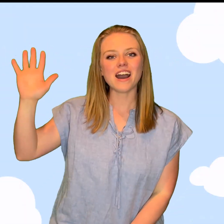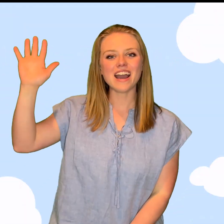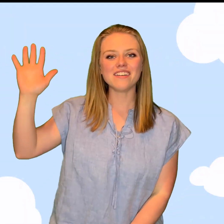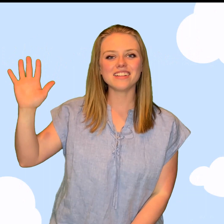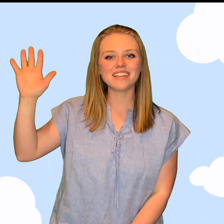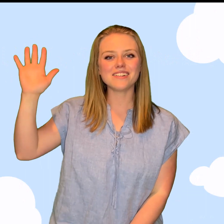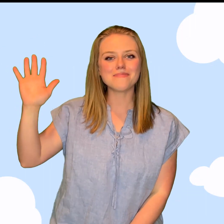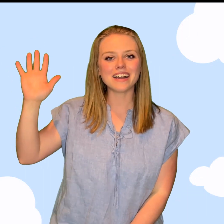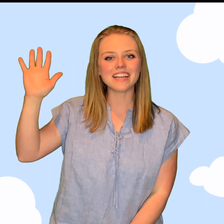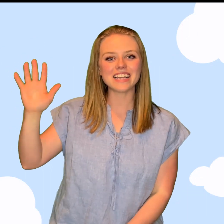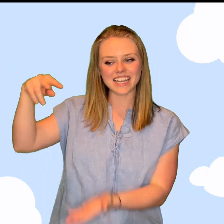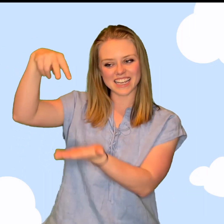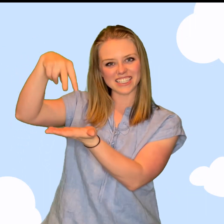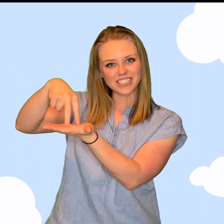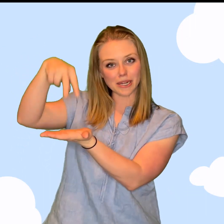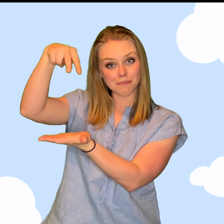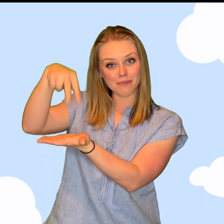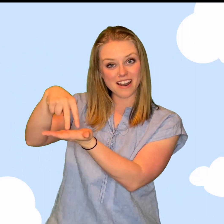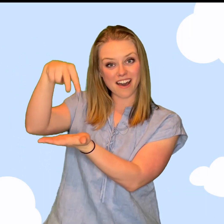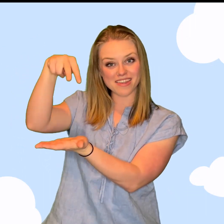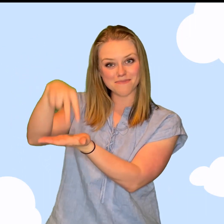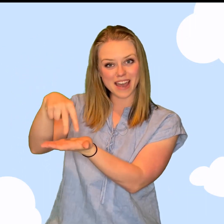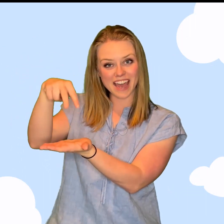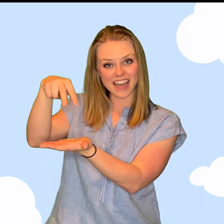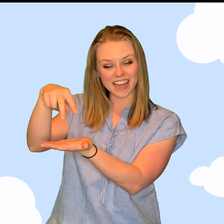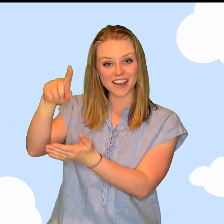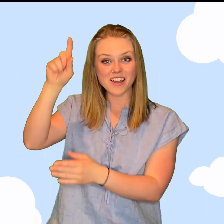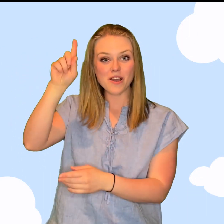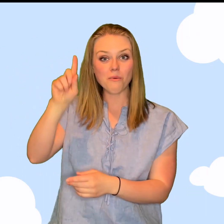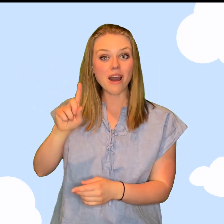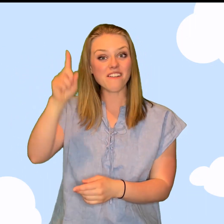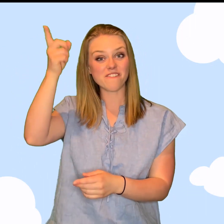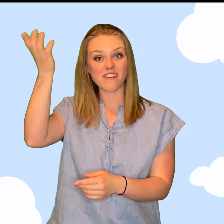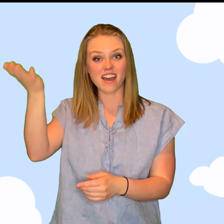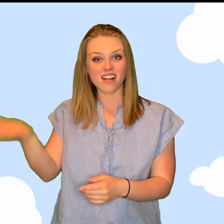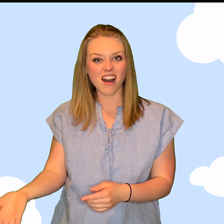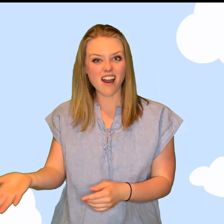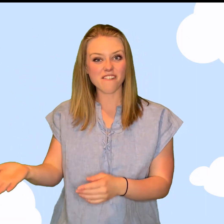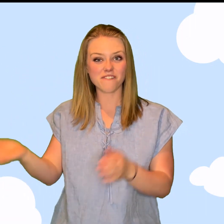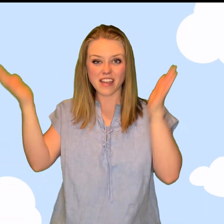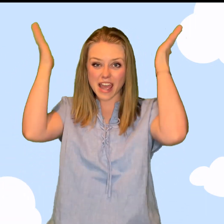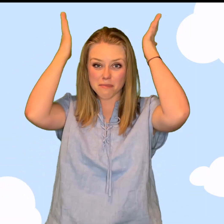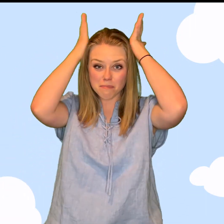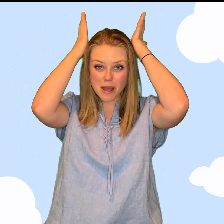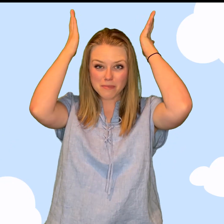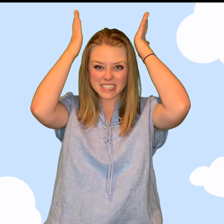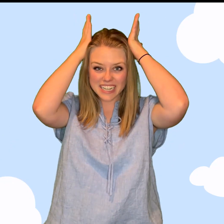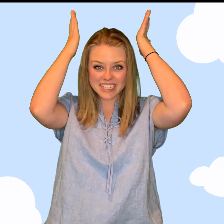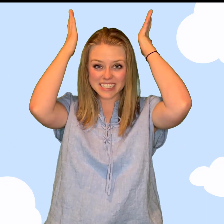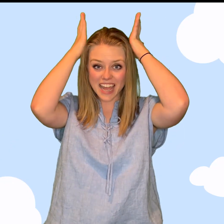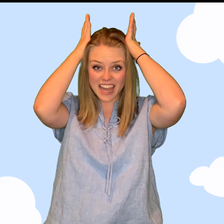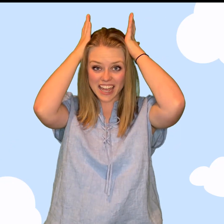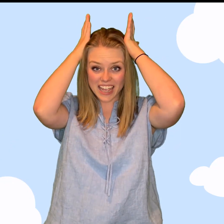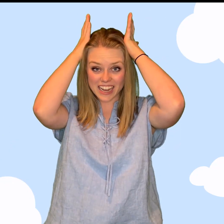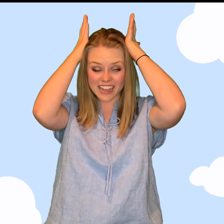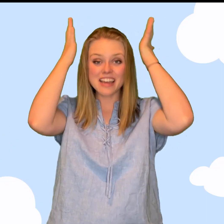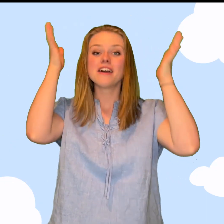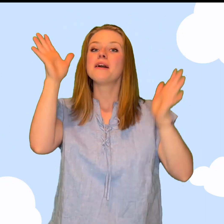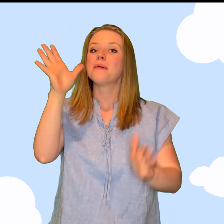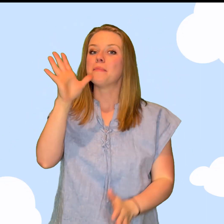5 little monkeys jumping on the bed. One fell off and bumped his head.